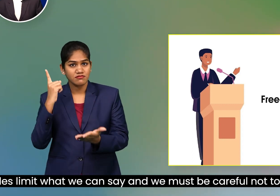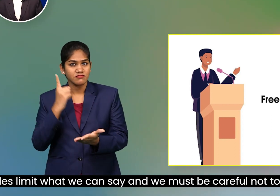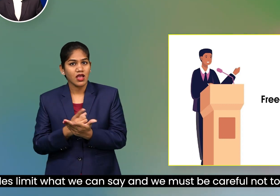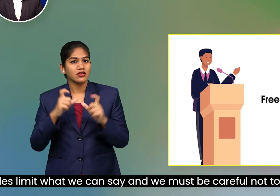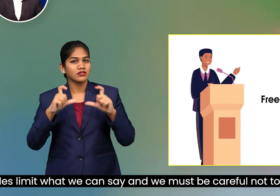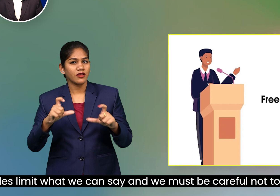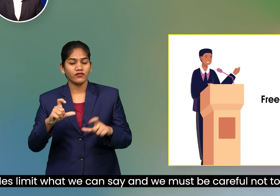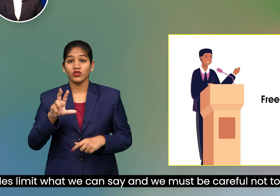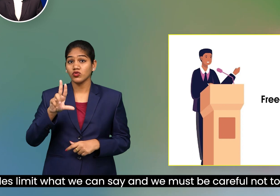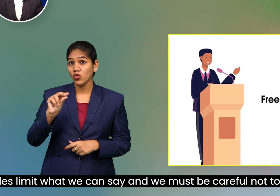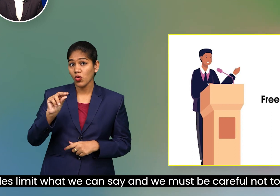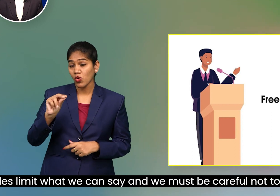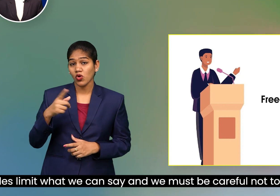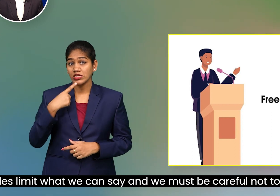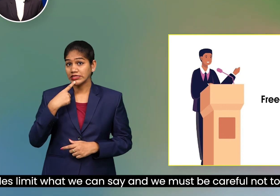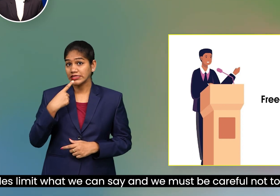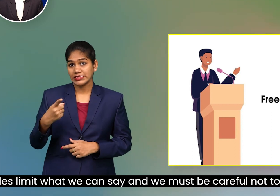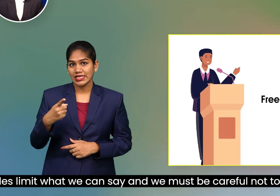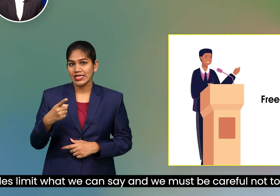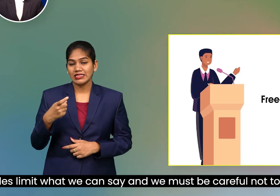or illegal things.